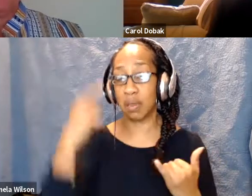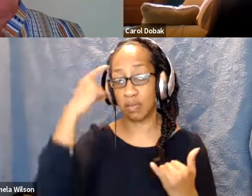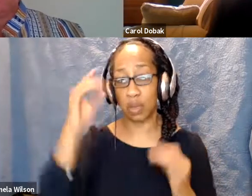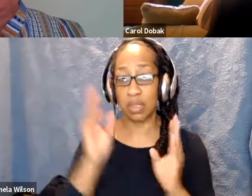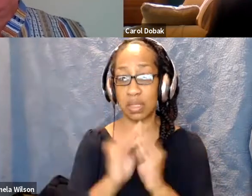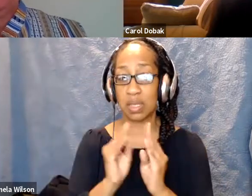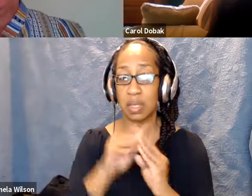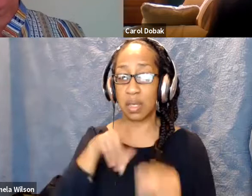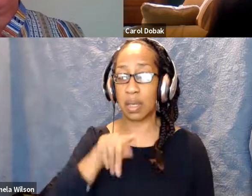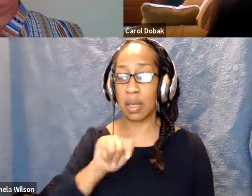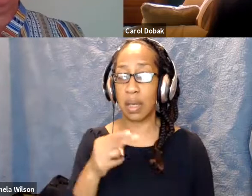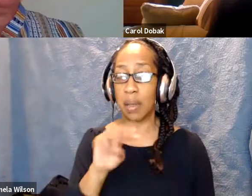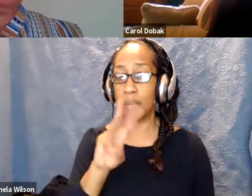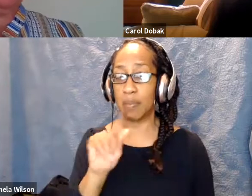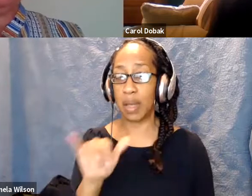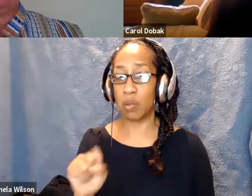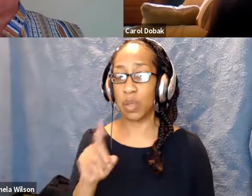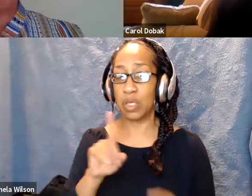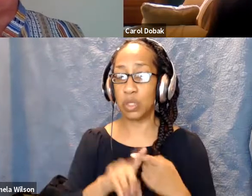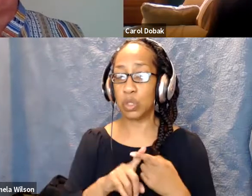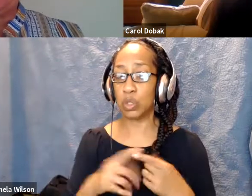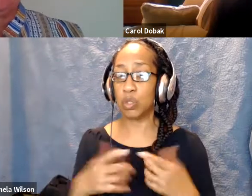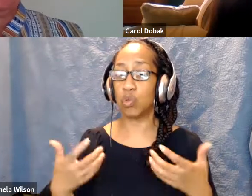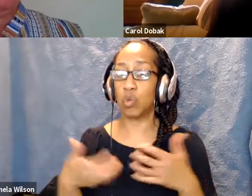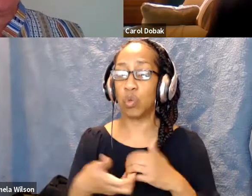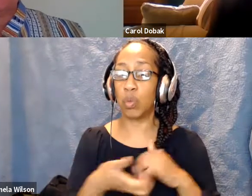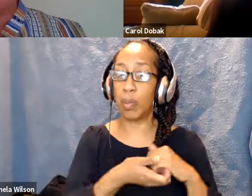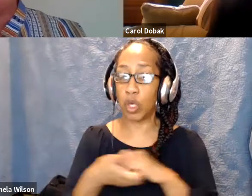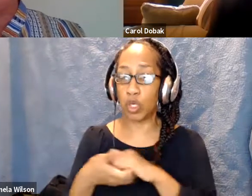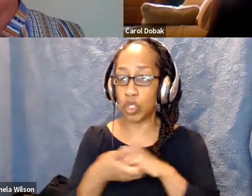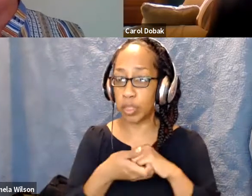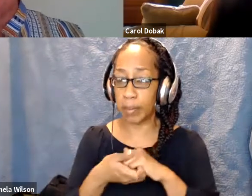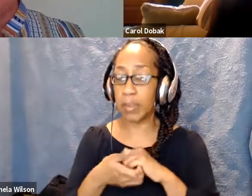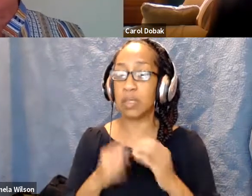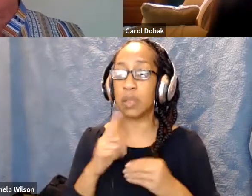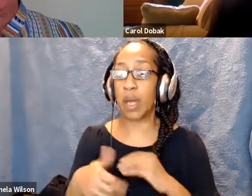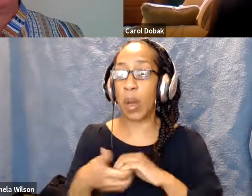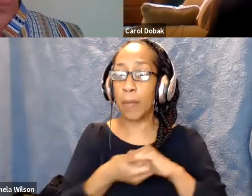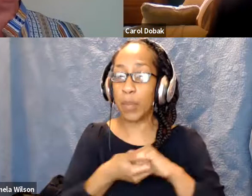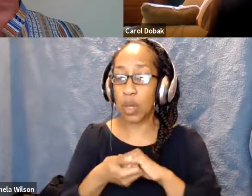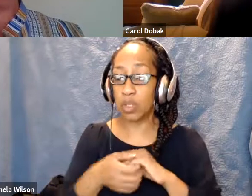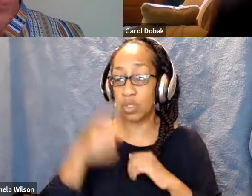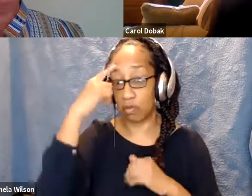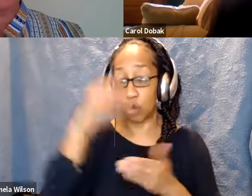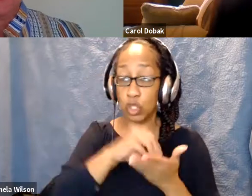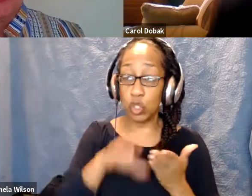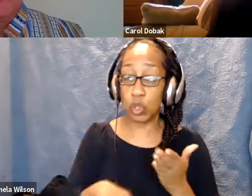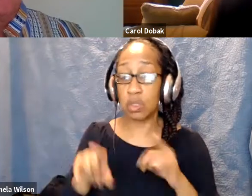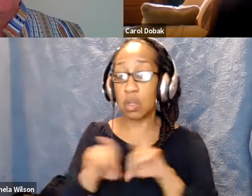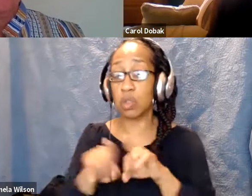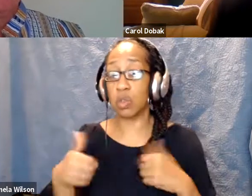Pathways to Partnership. This session is going to be all about partnering for students and youth with disabilities to improve